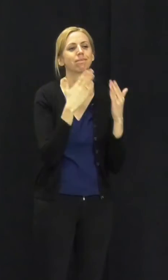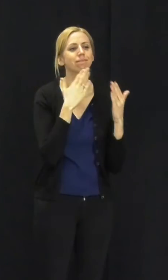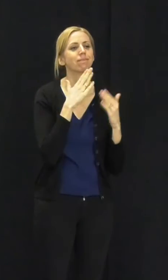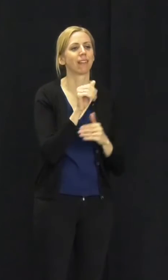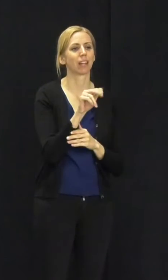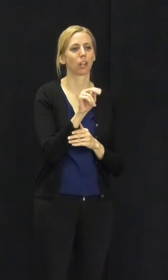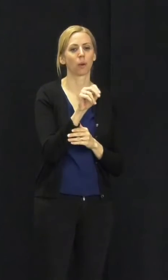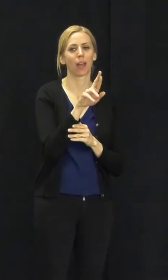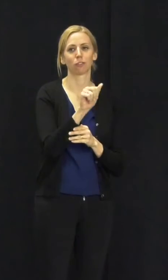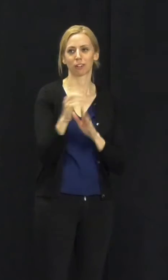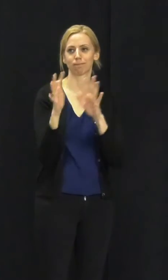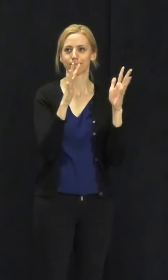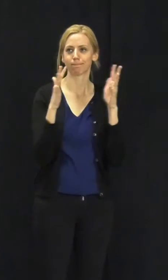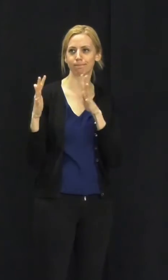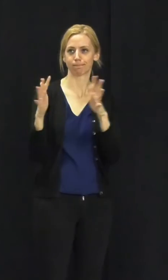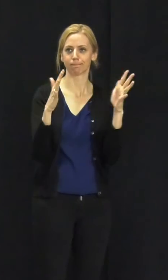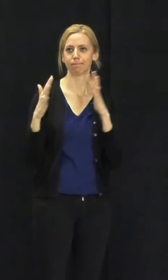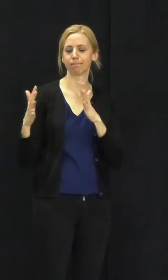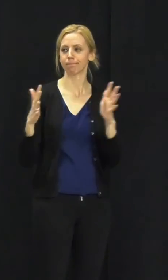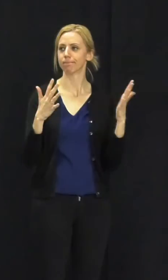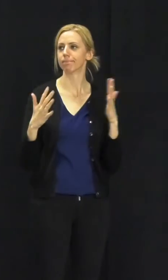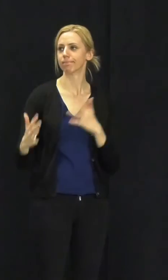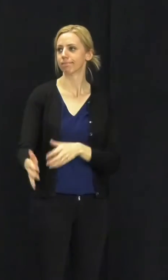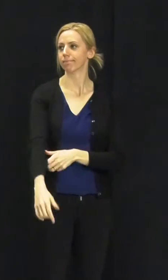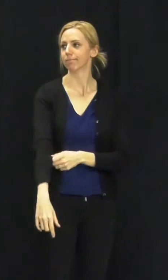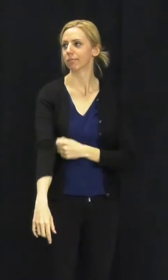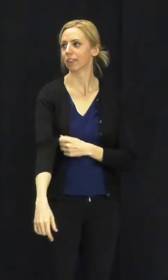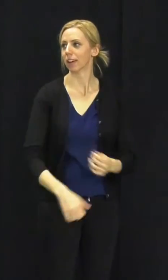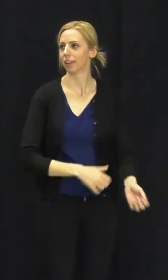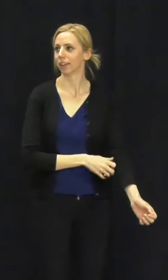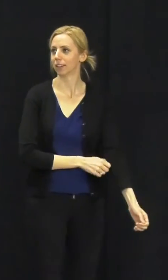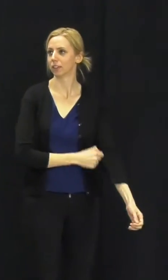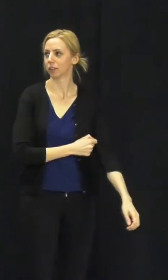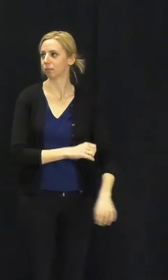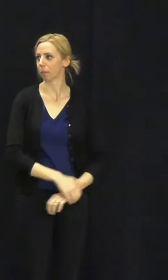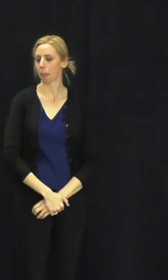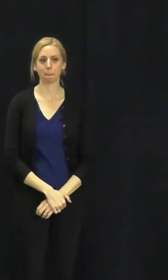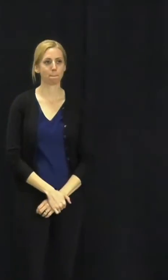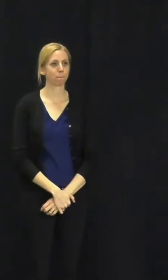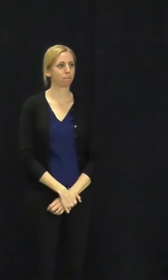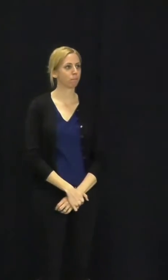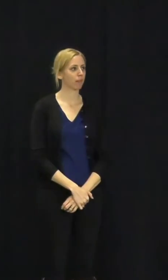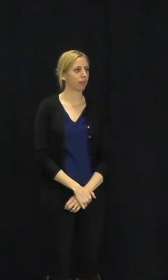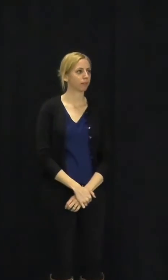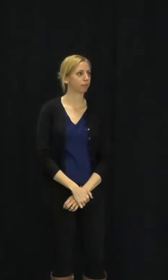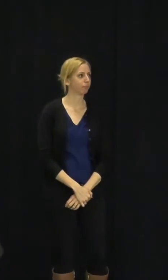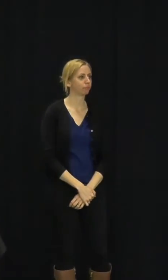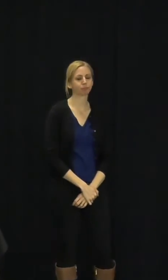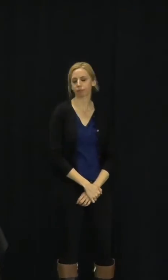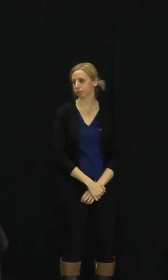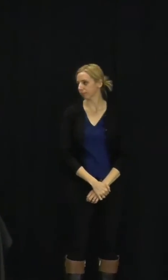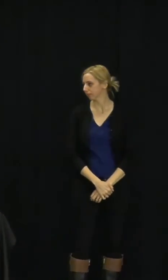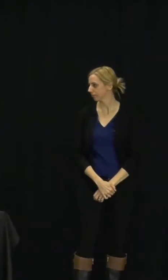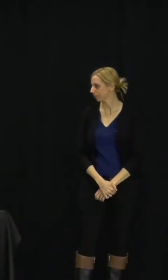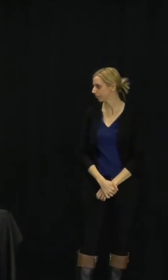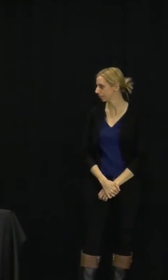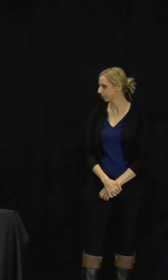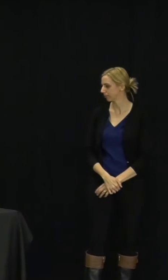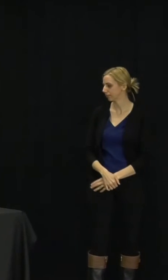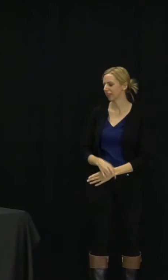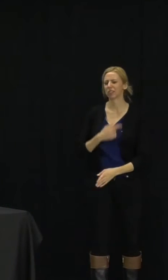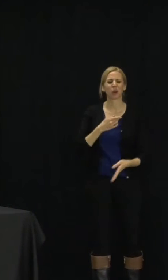are smaller, there's always that chance that you're going to be co-opted, right? You're going to be swallowed up. Or, and this happened to us,